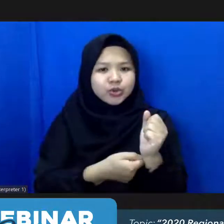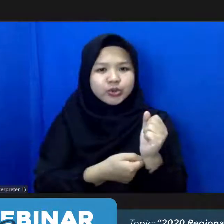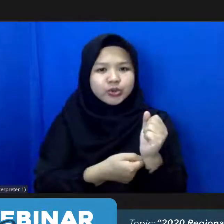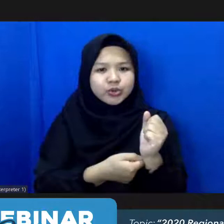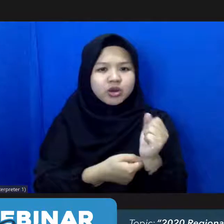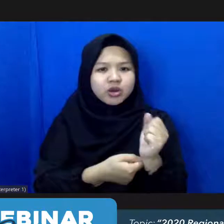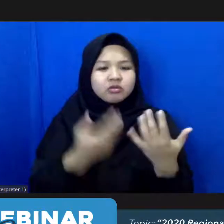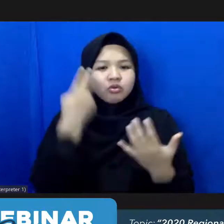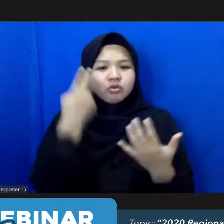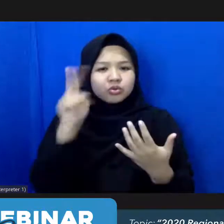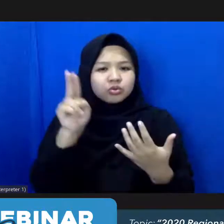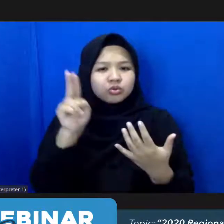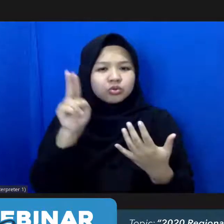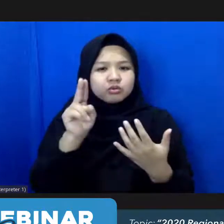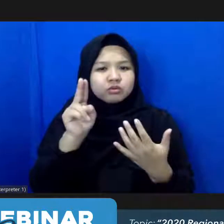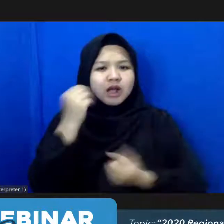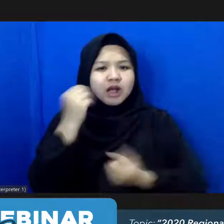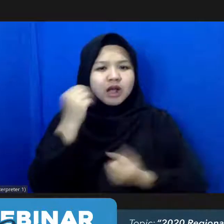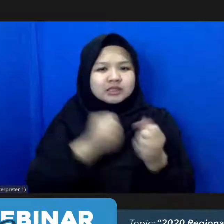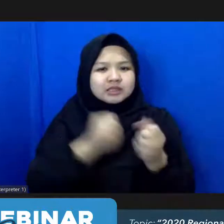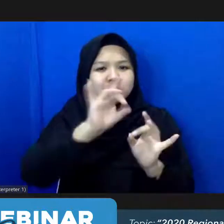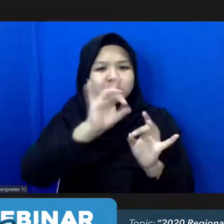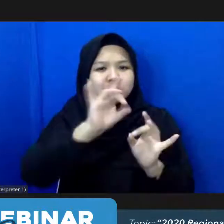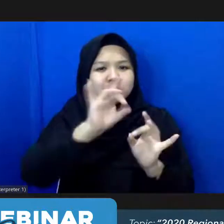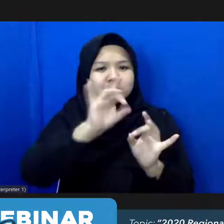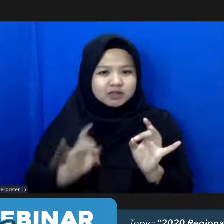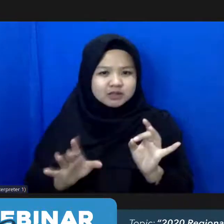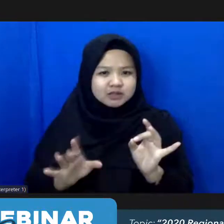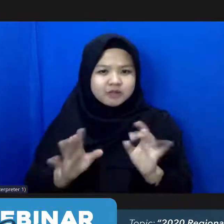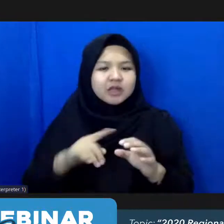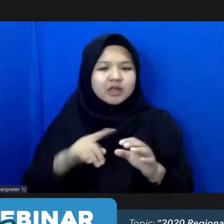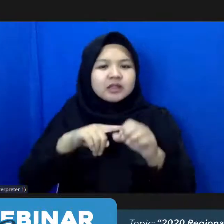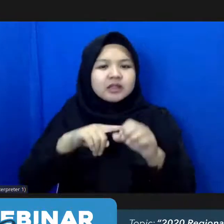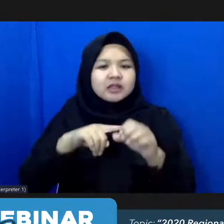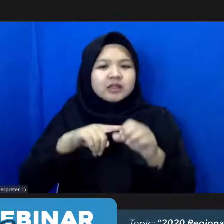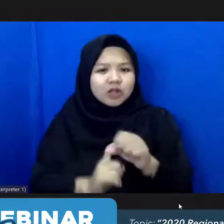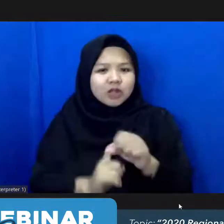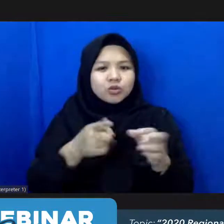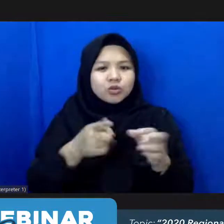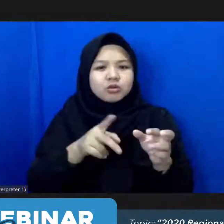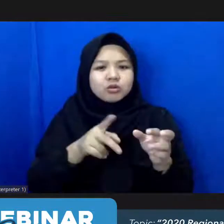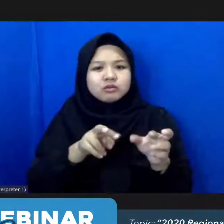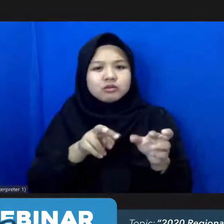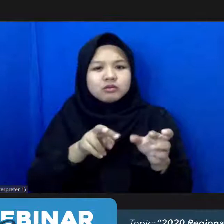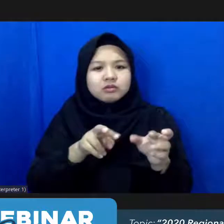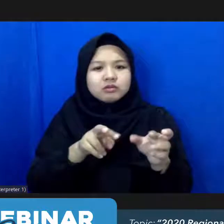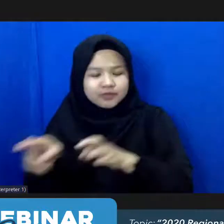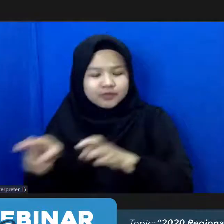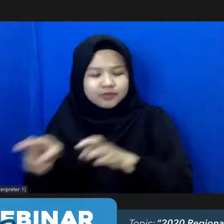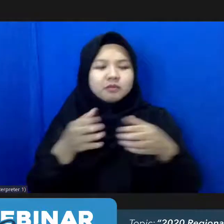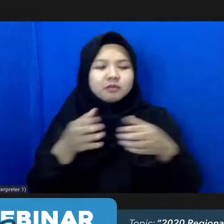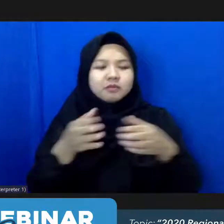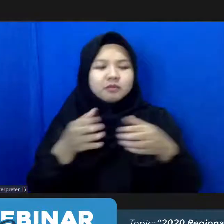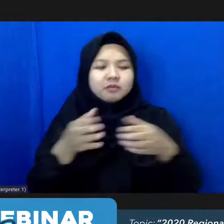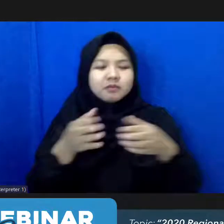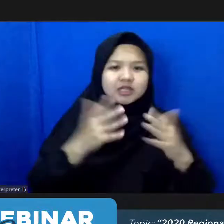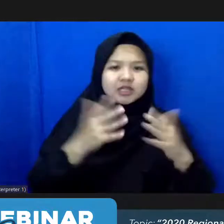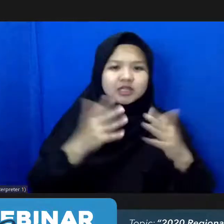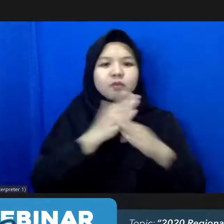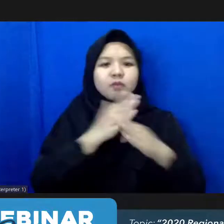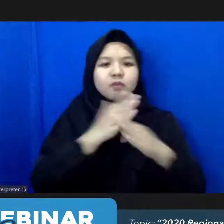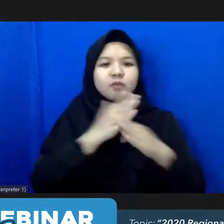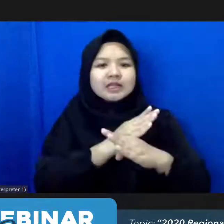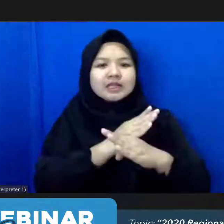the different actions that is triggered by the planning, whether it's preparedness, prevention, mitigation, and then